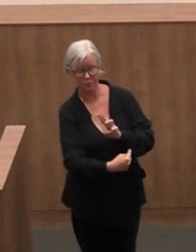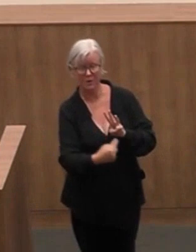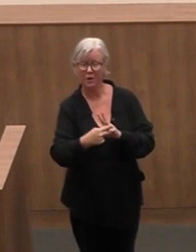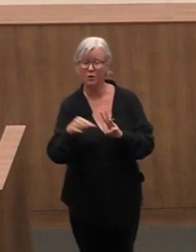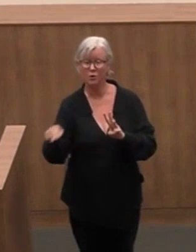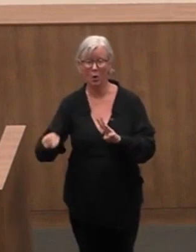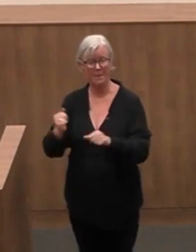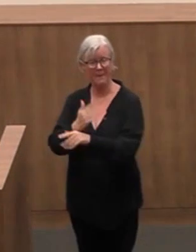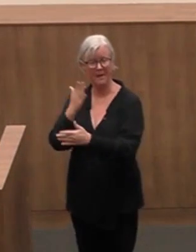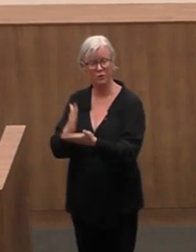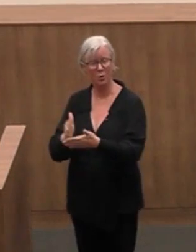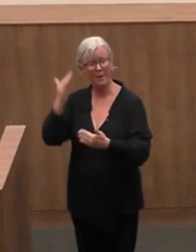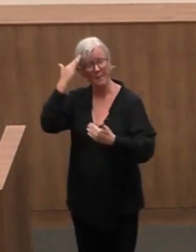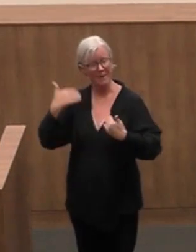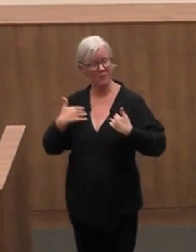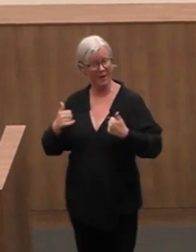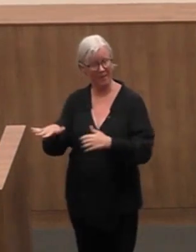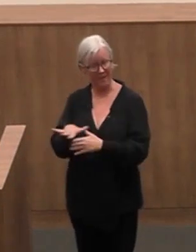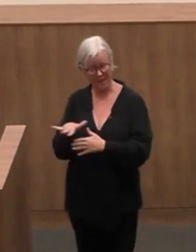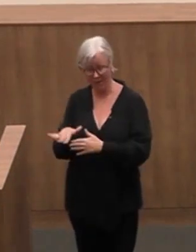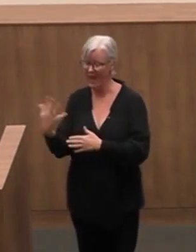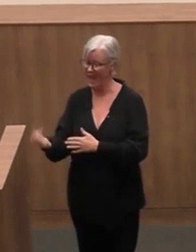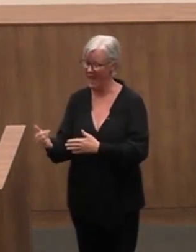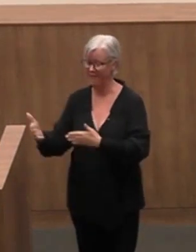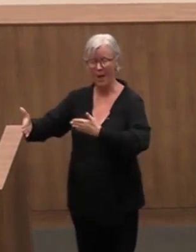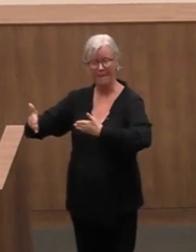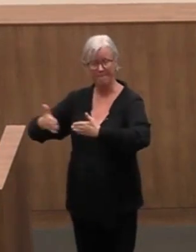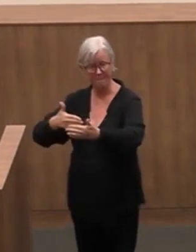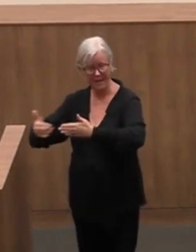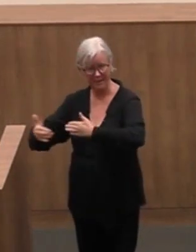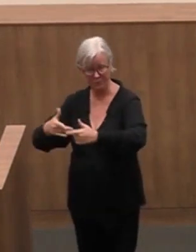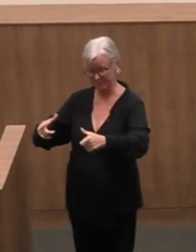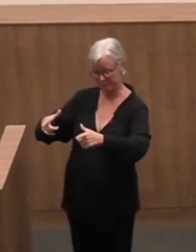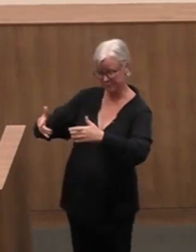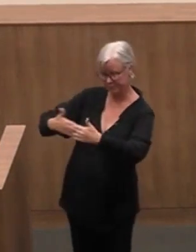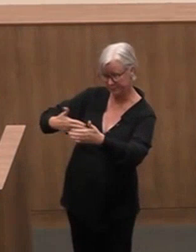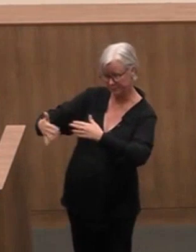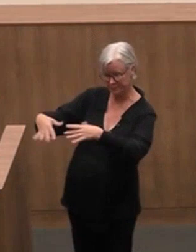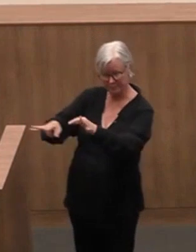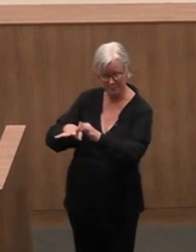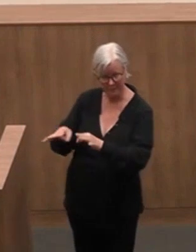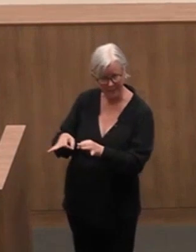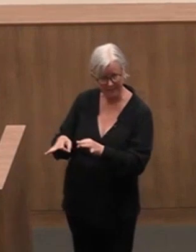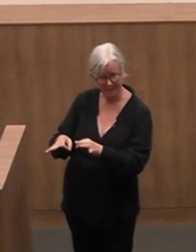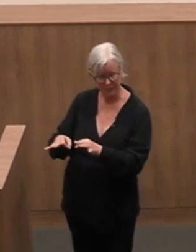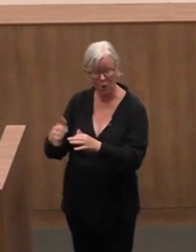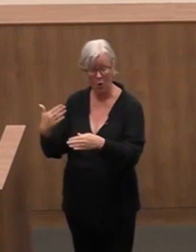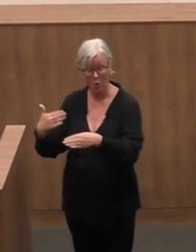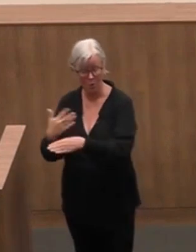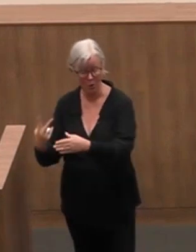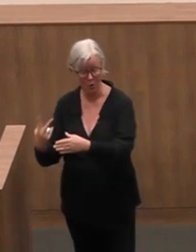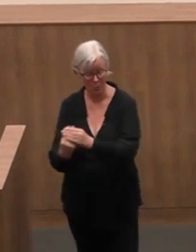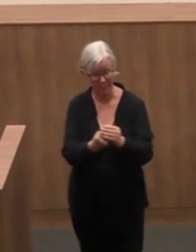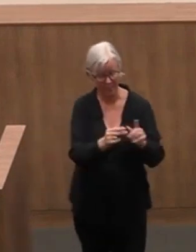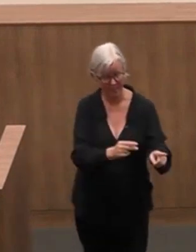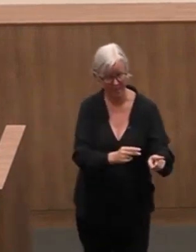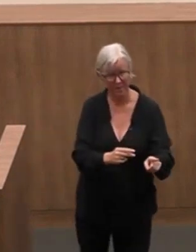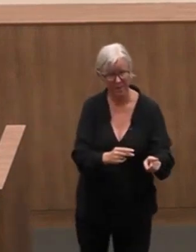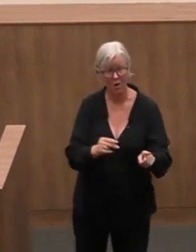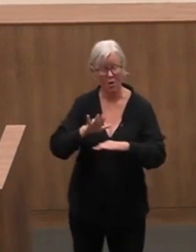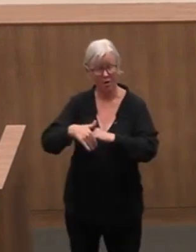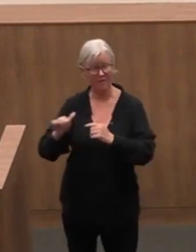people to develop management plans, and they should be collaborative management plans. So we should be talking to them about what they see their care and